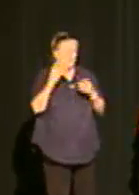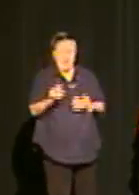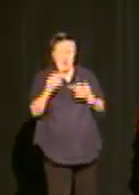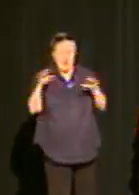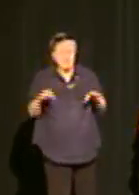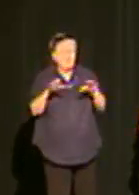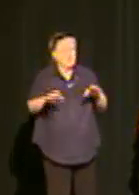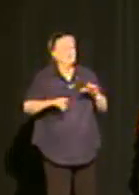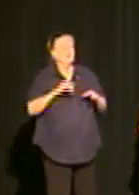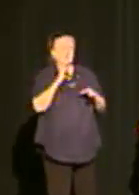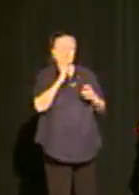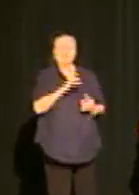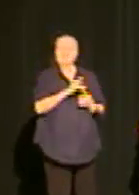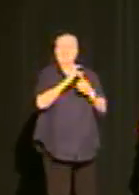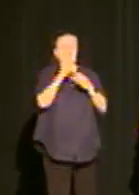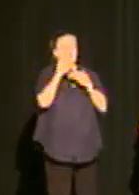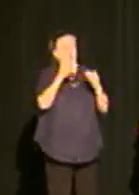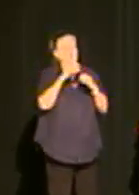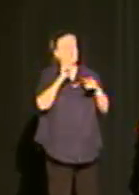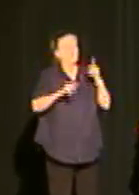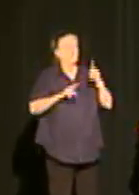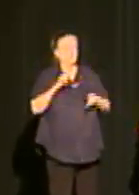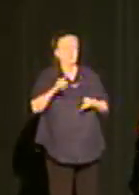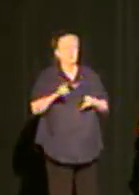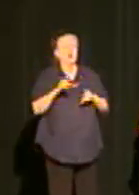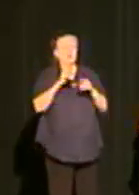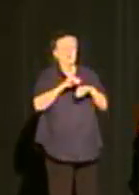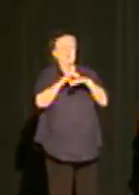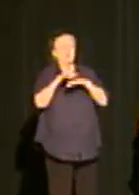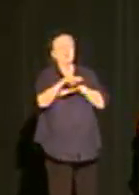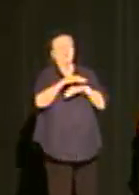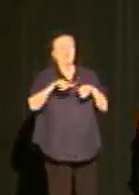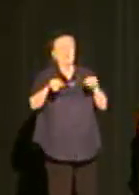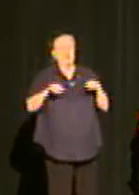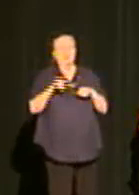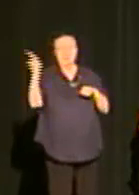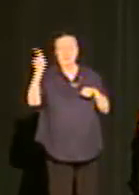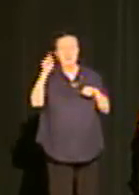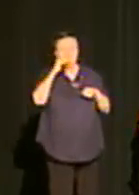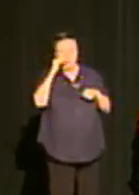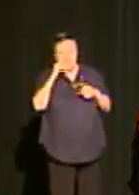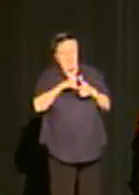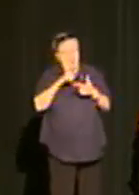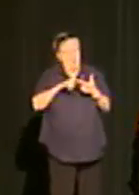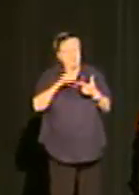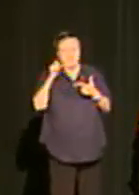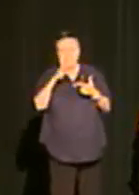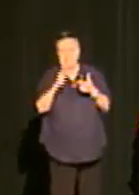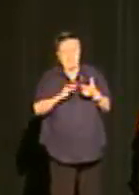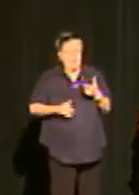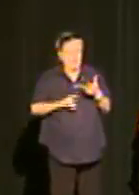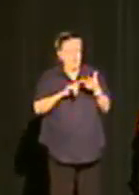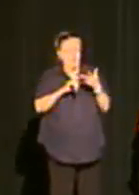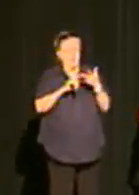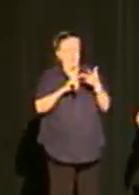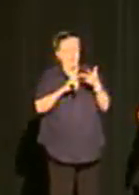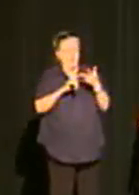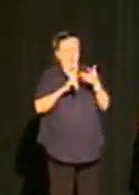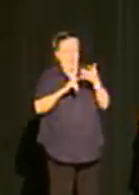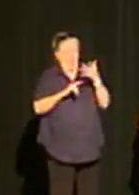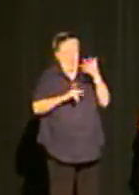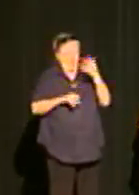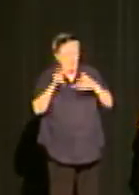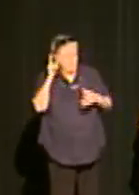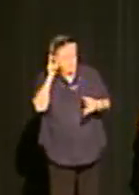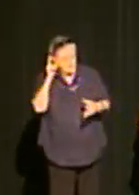that, there's really a special thanks to the citizen of the affected area, those in Montecito, Santa Barbara City, those that listened